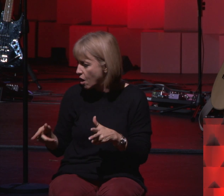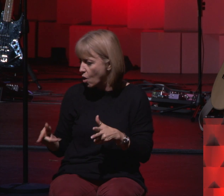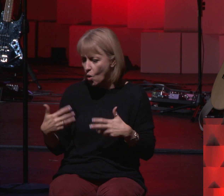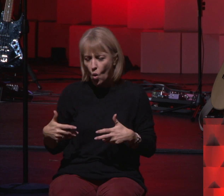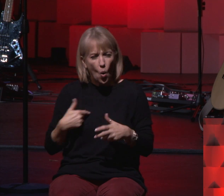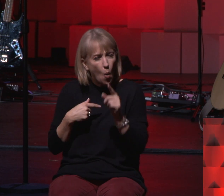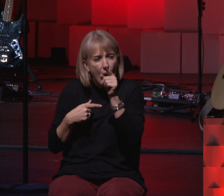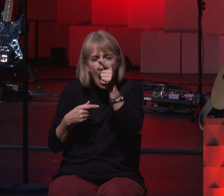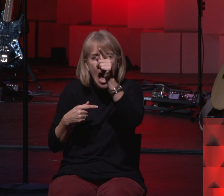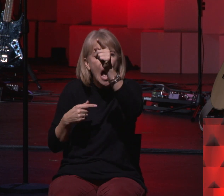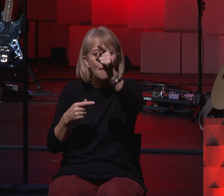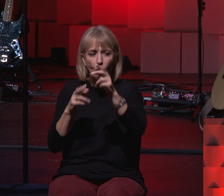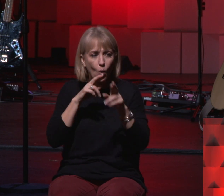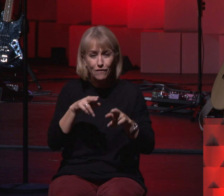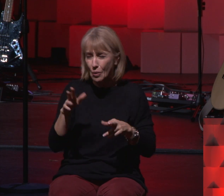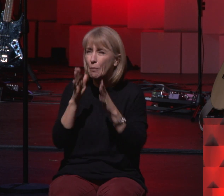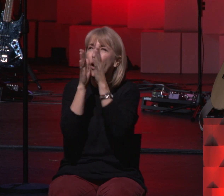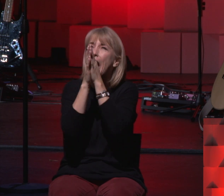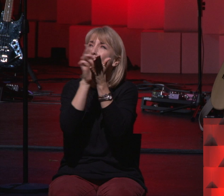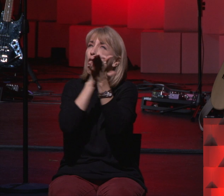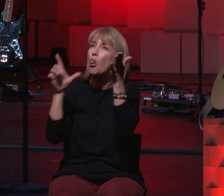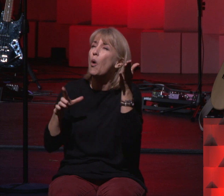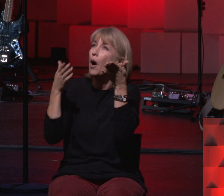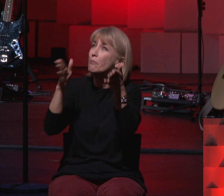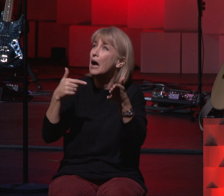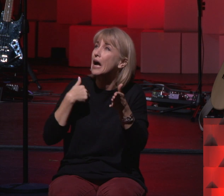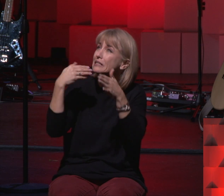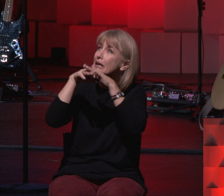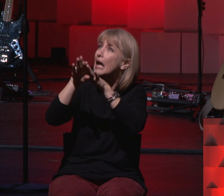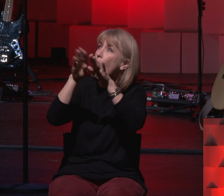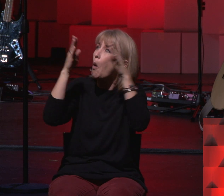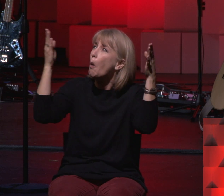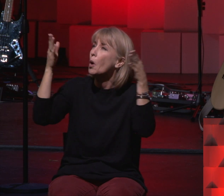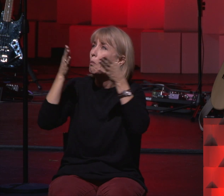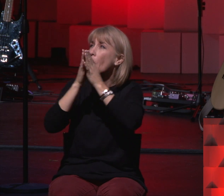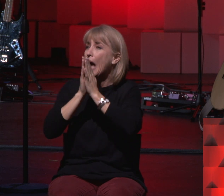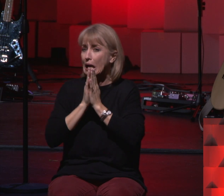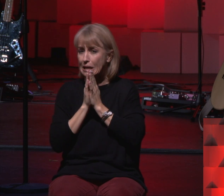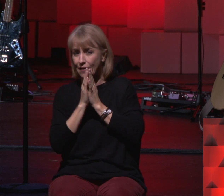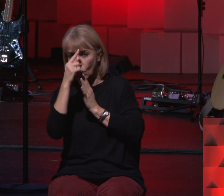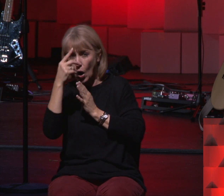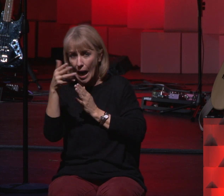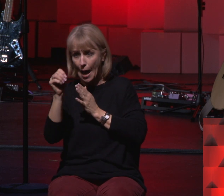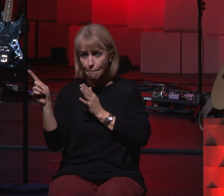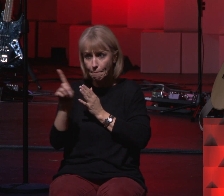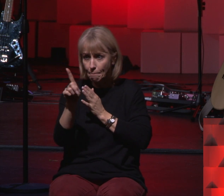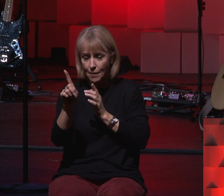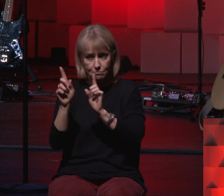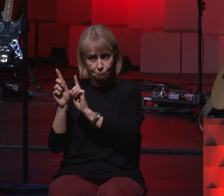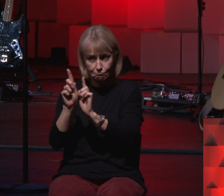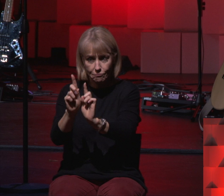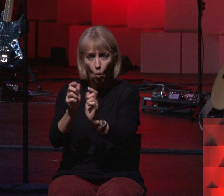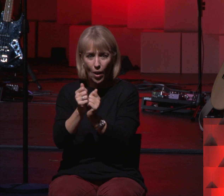prayed, God, if this is the place we're supposed to be, open the doors for us. And we prayed while he went into the village with a man who could speak